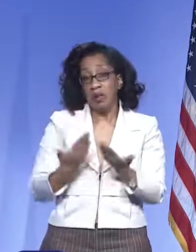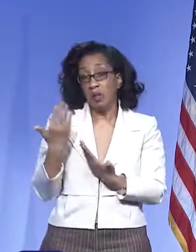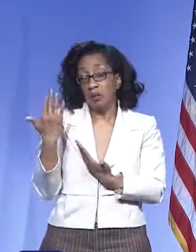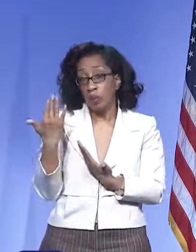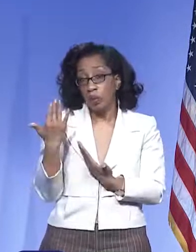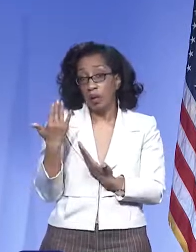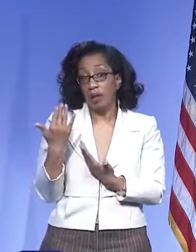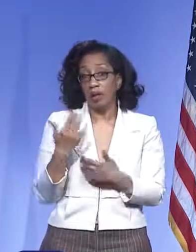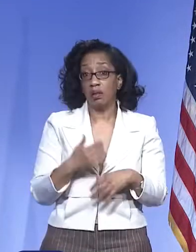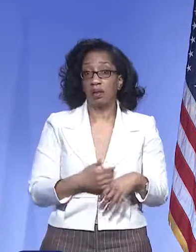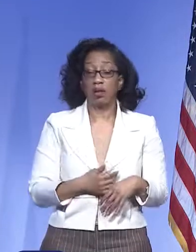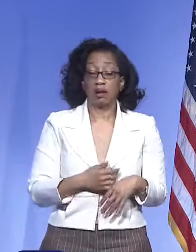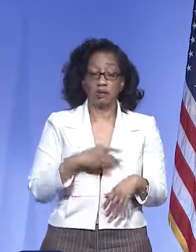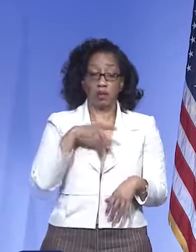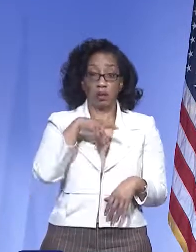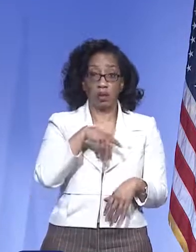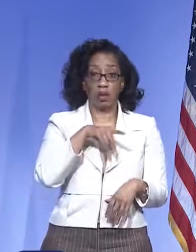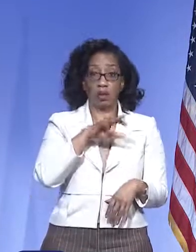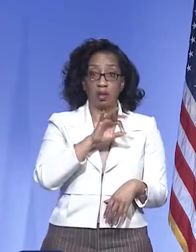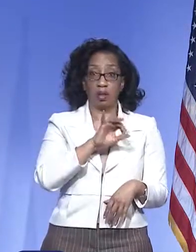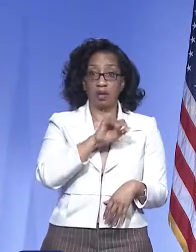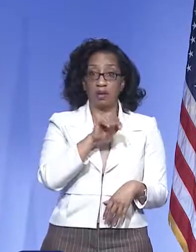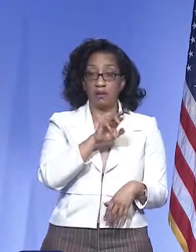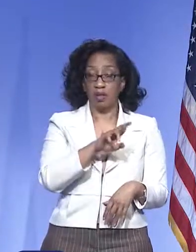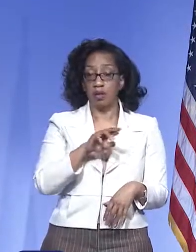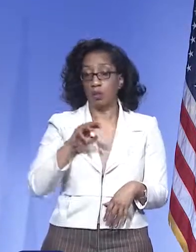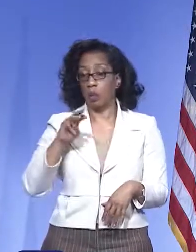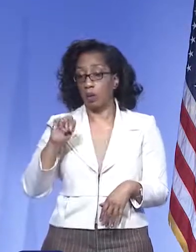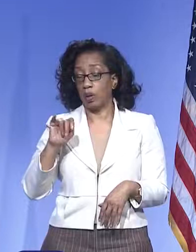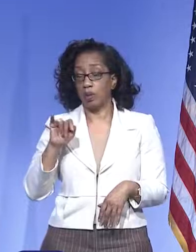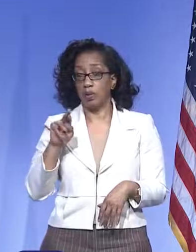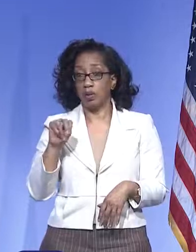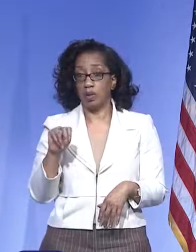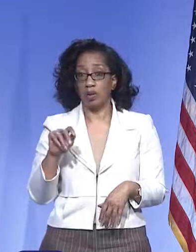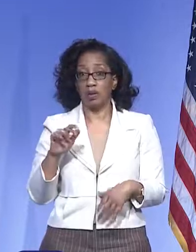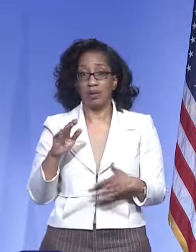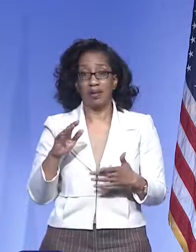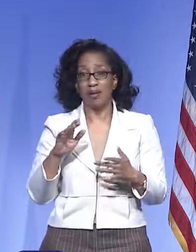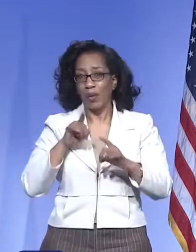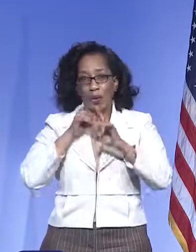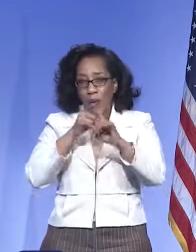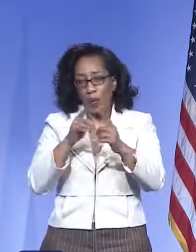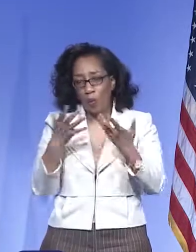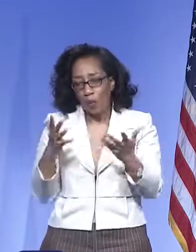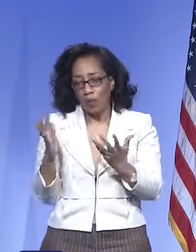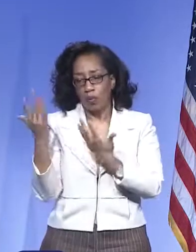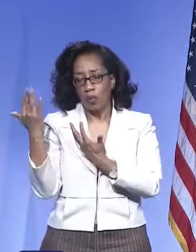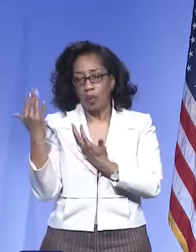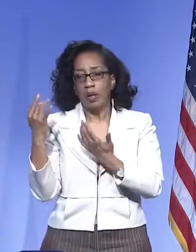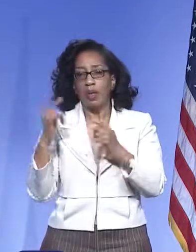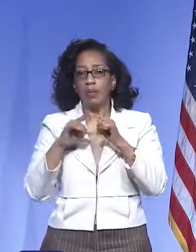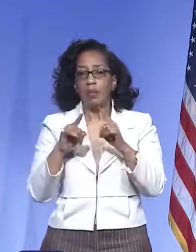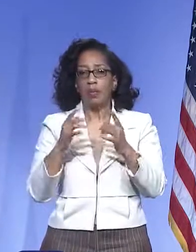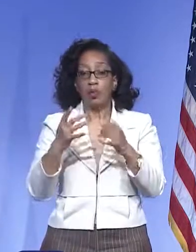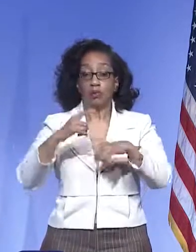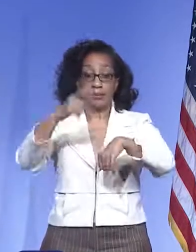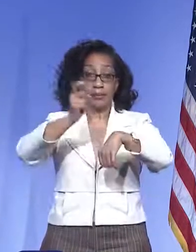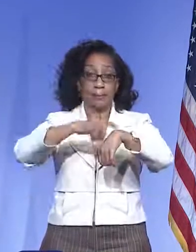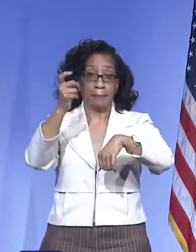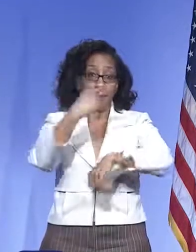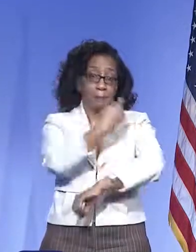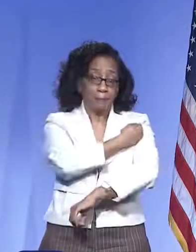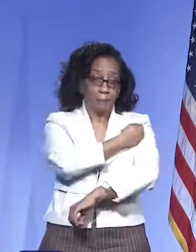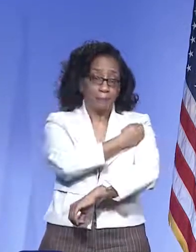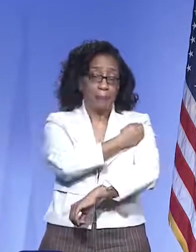but that is certainly not our intent. Our intent is to allow people who want their second dose to be able to receive it on time. The